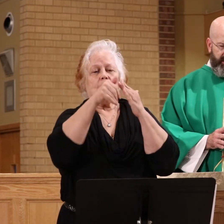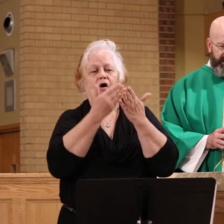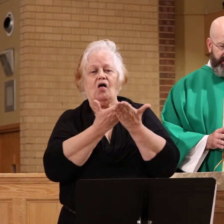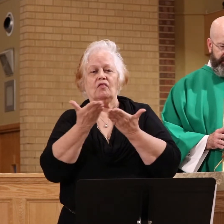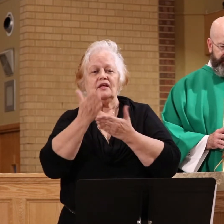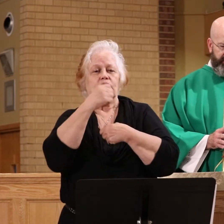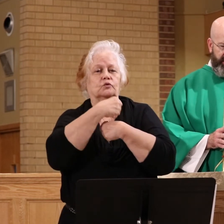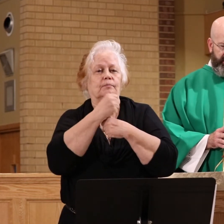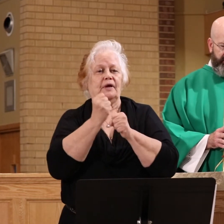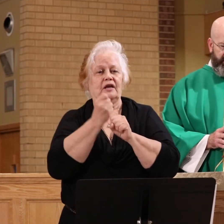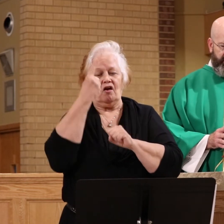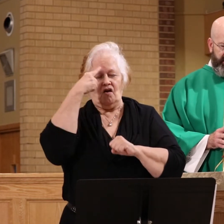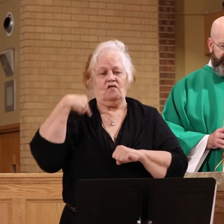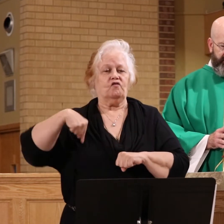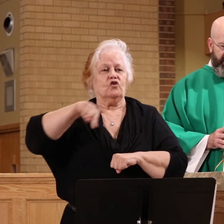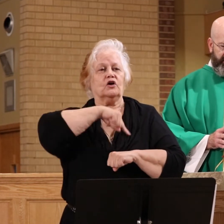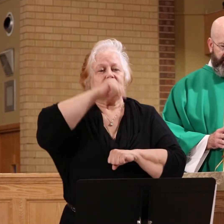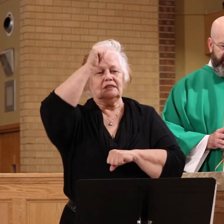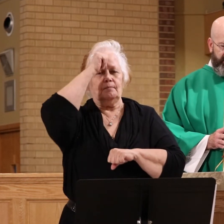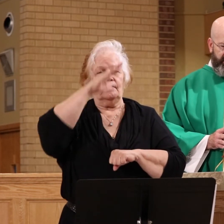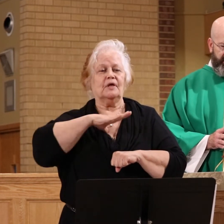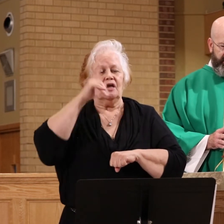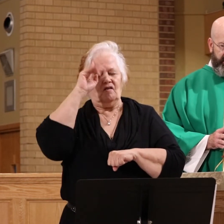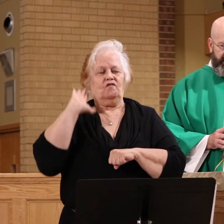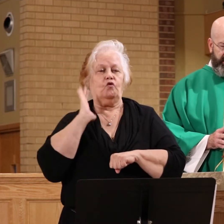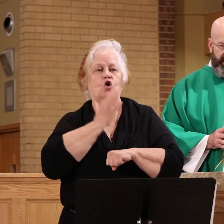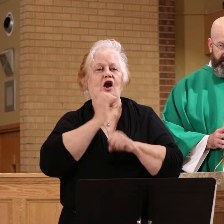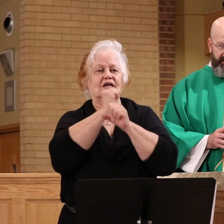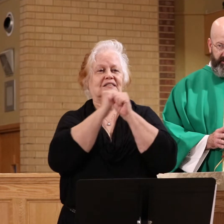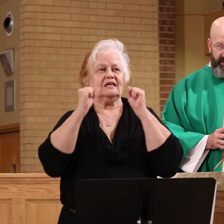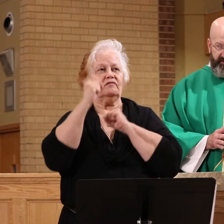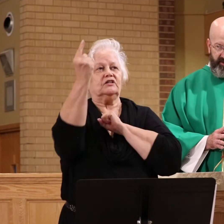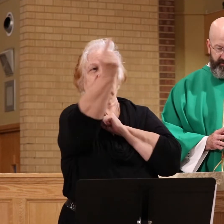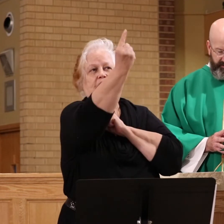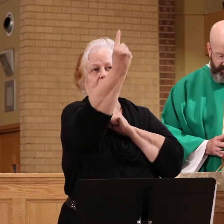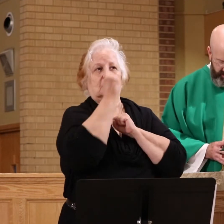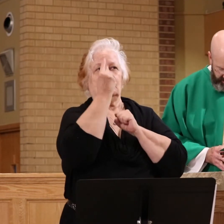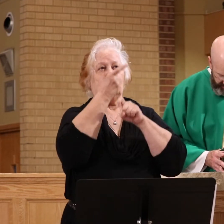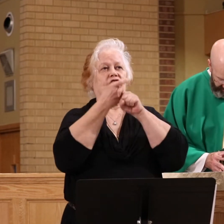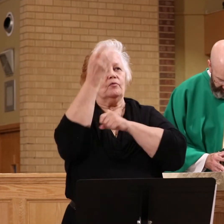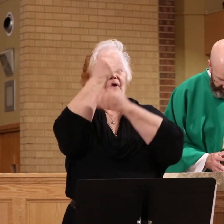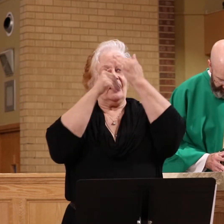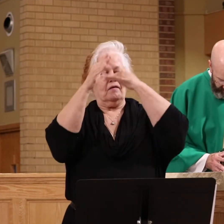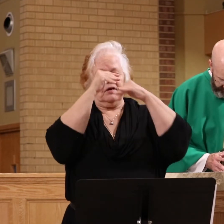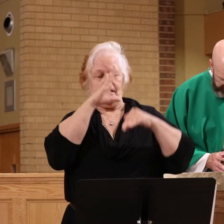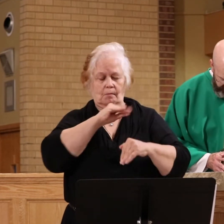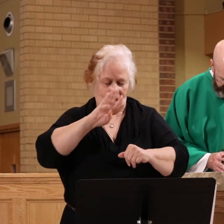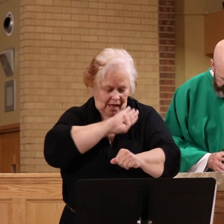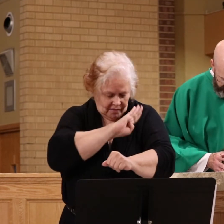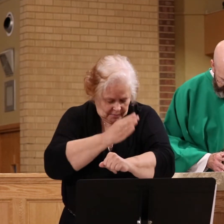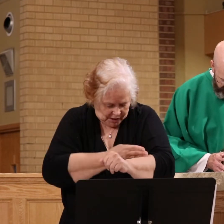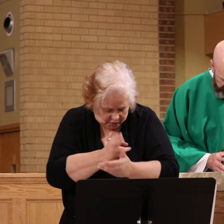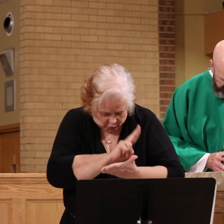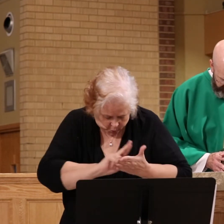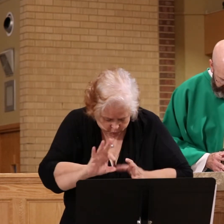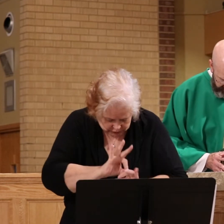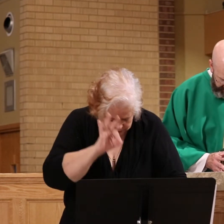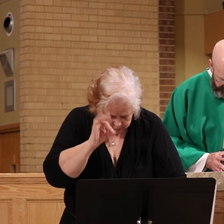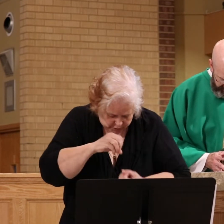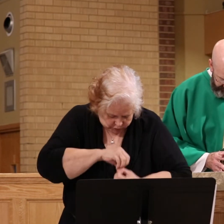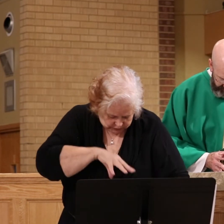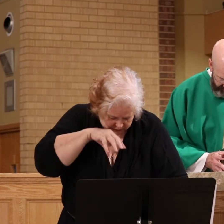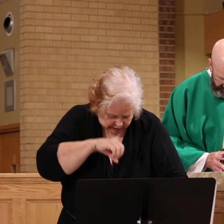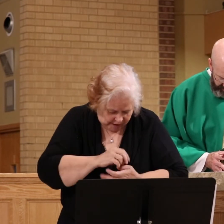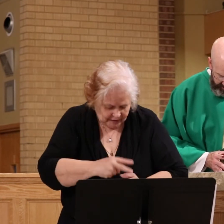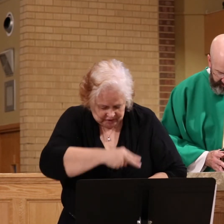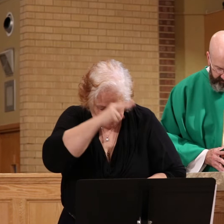things were made. For us men and for our salvation, He came down from heaven, and by the Holy Spirit was incarnate of the Virgin